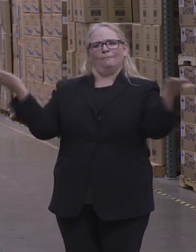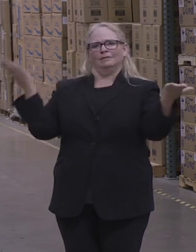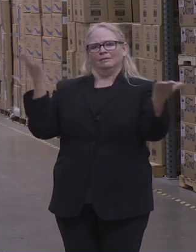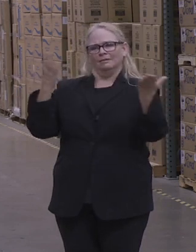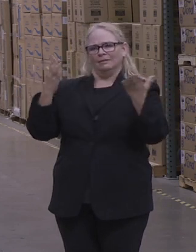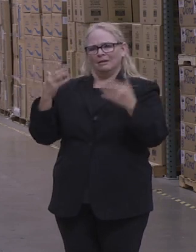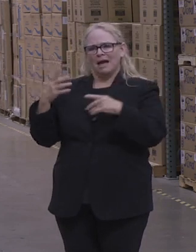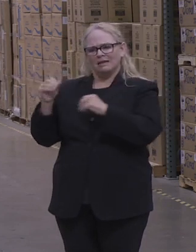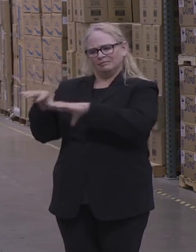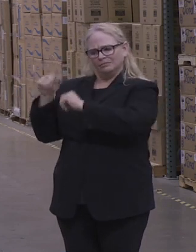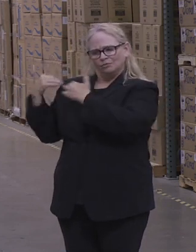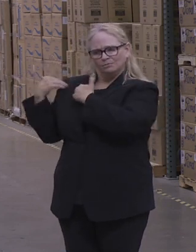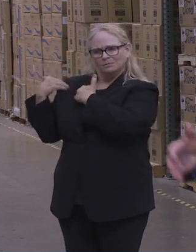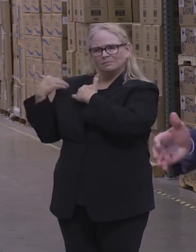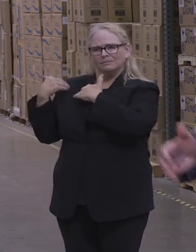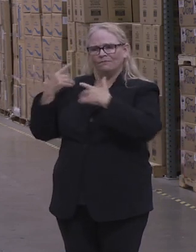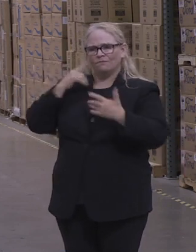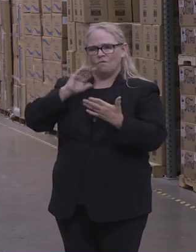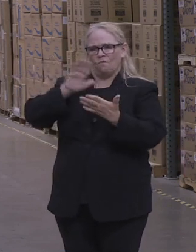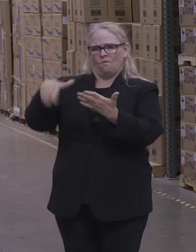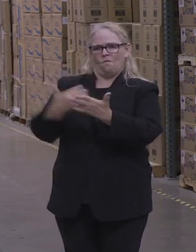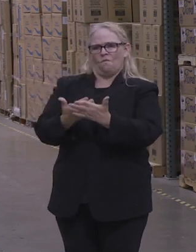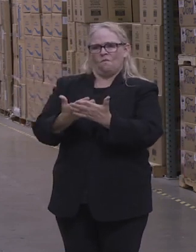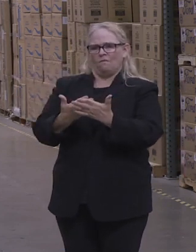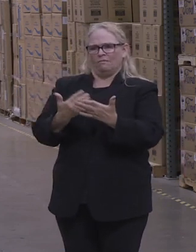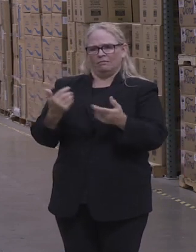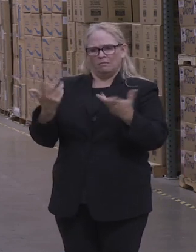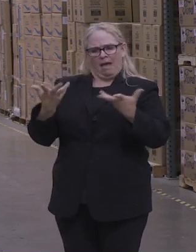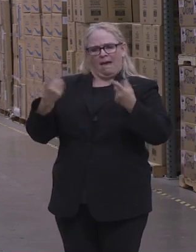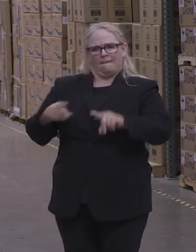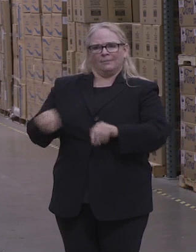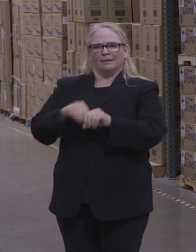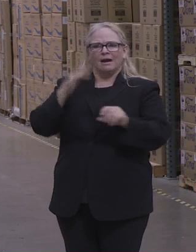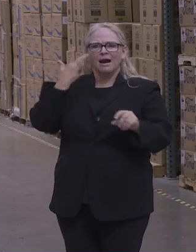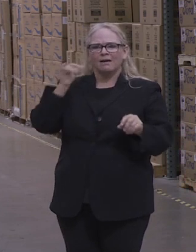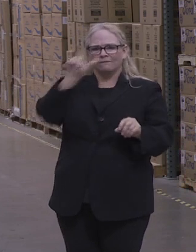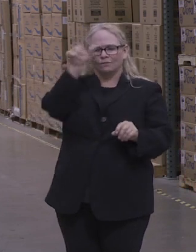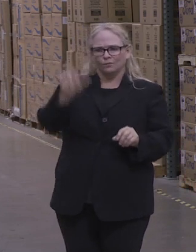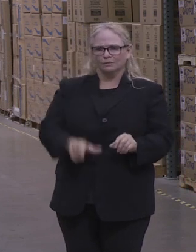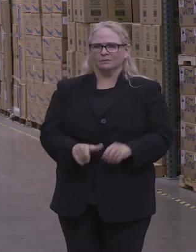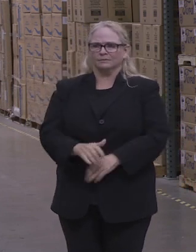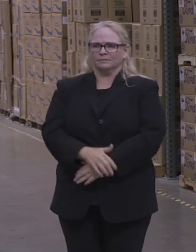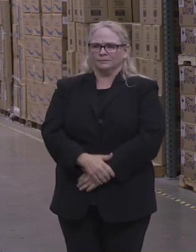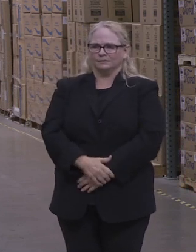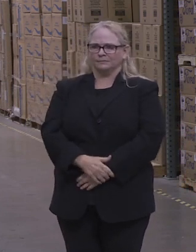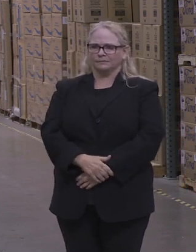space. So, where are we? We announced last week